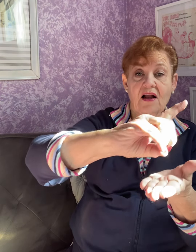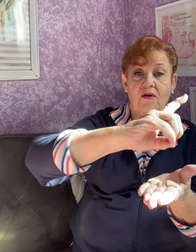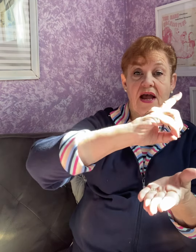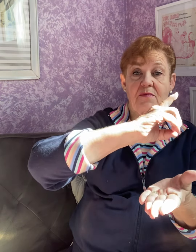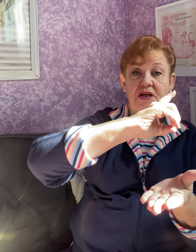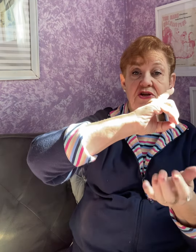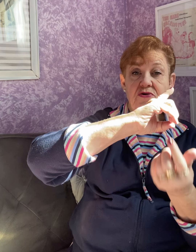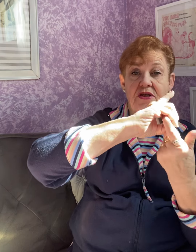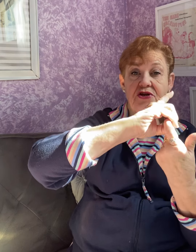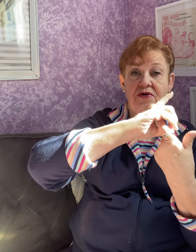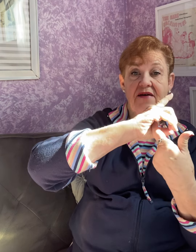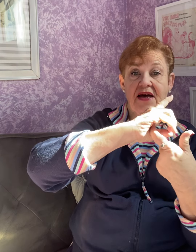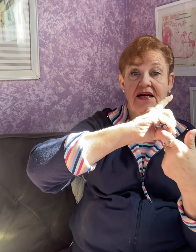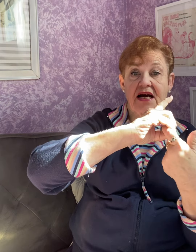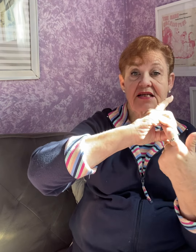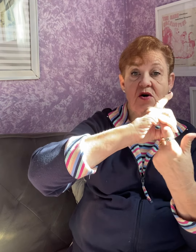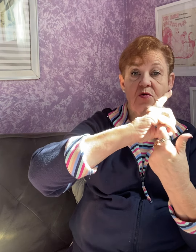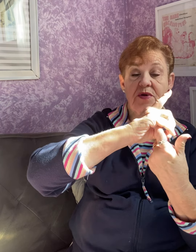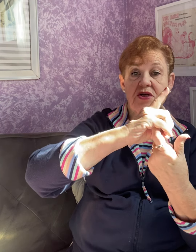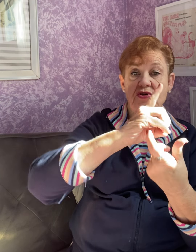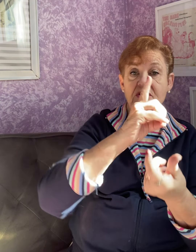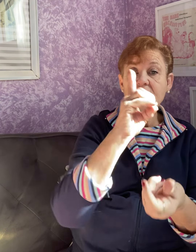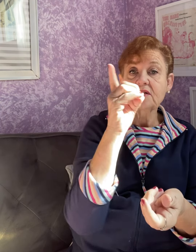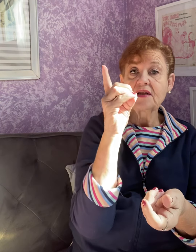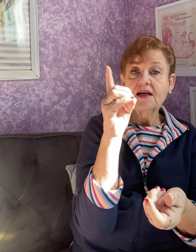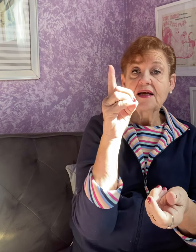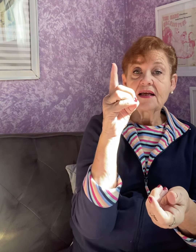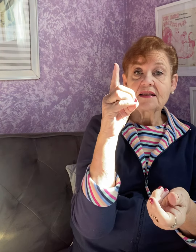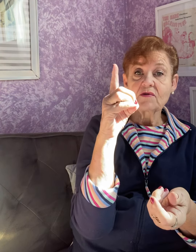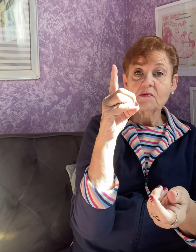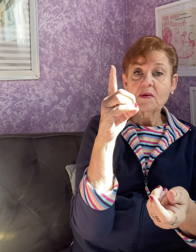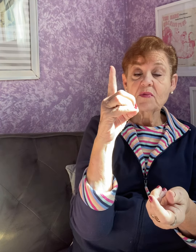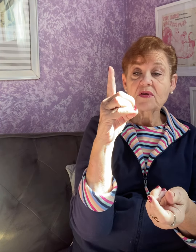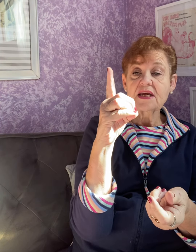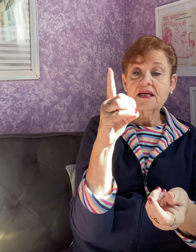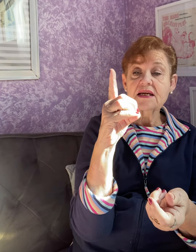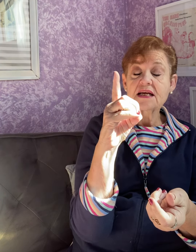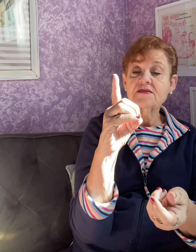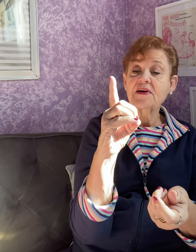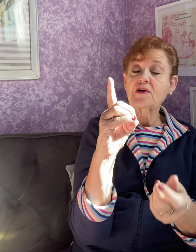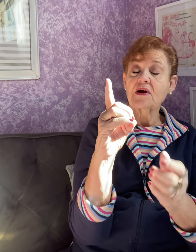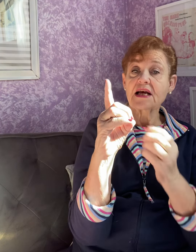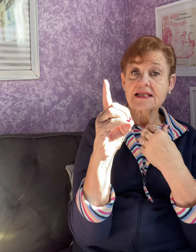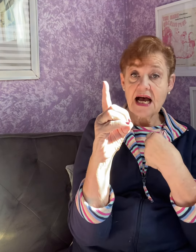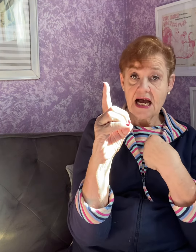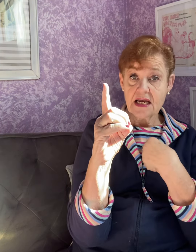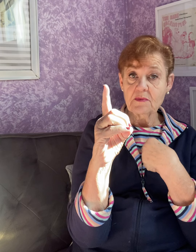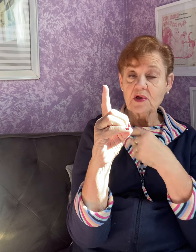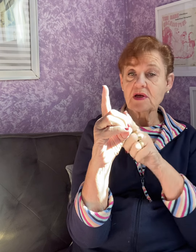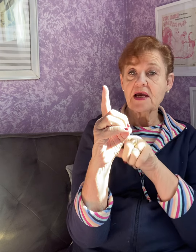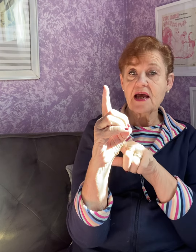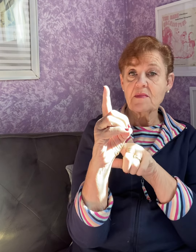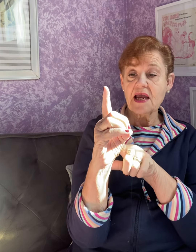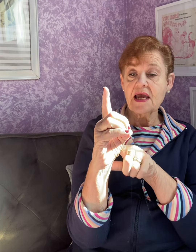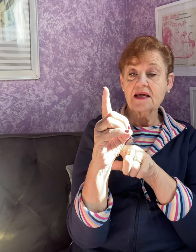Okay, be sure that you have that nice open tunnel. Remember the index finger, as I am looking at my hand,